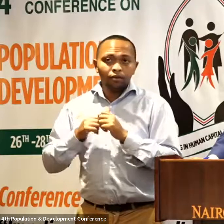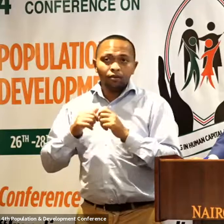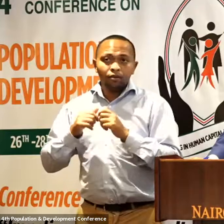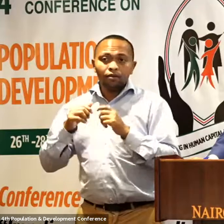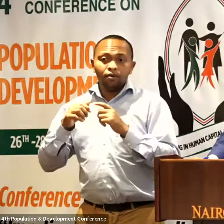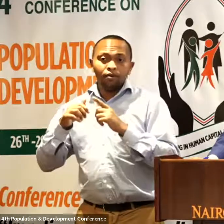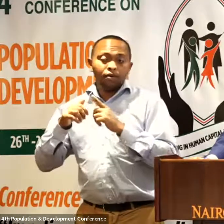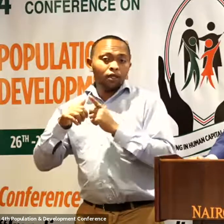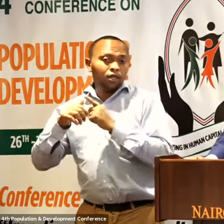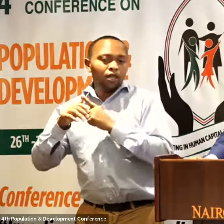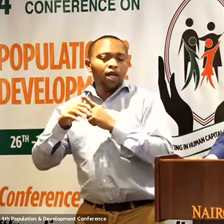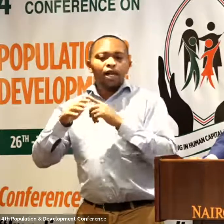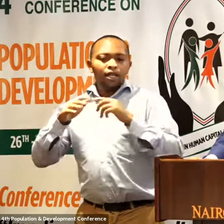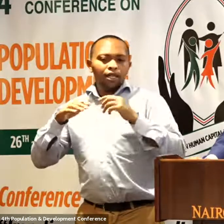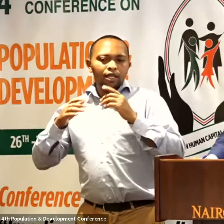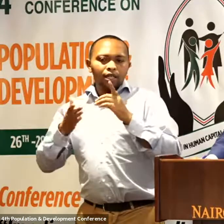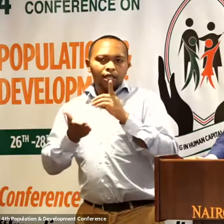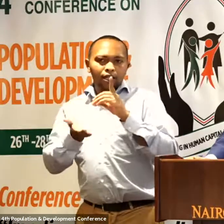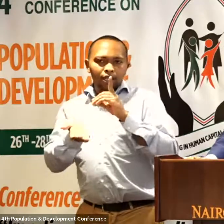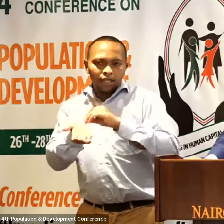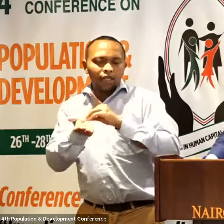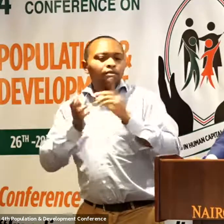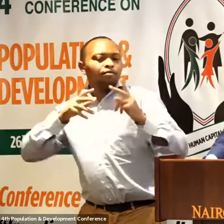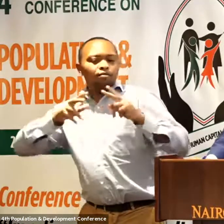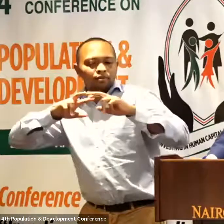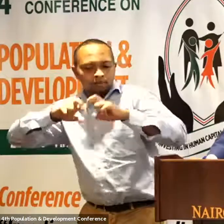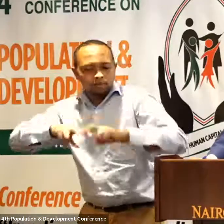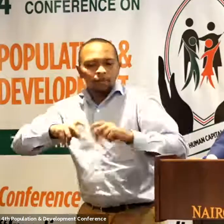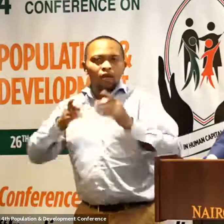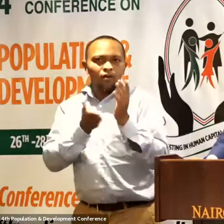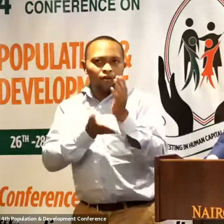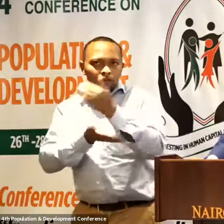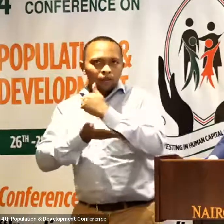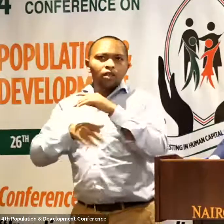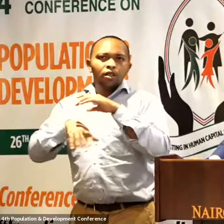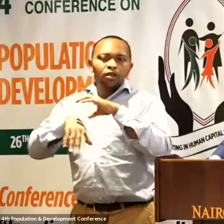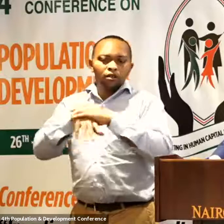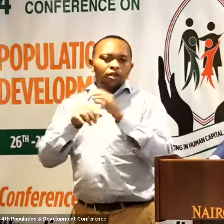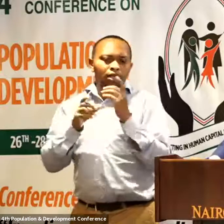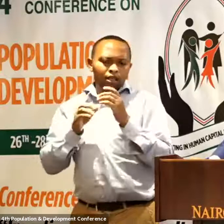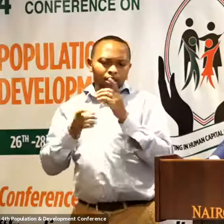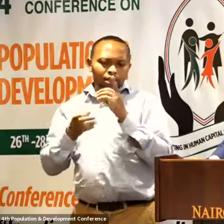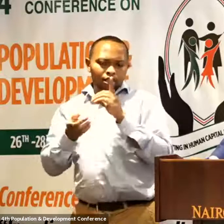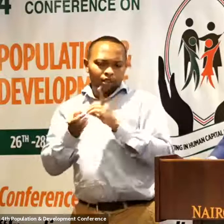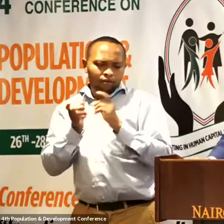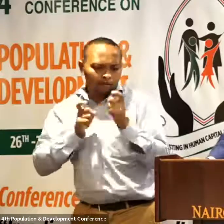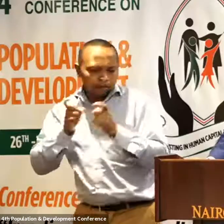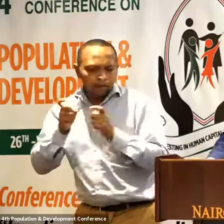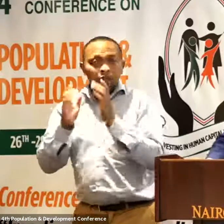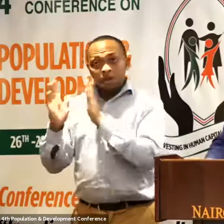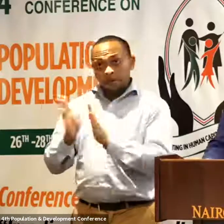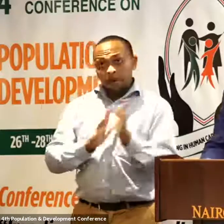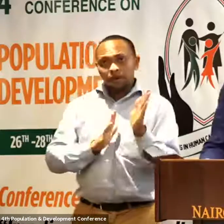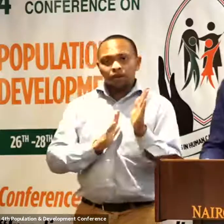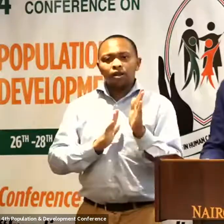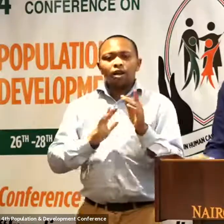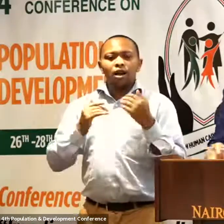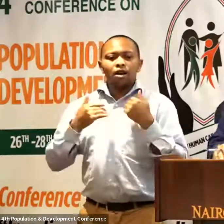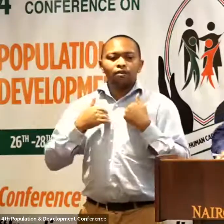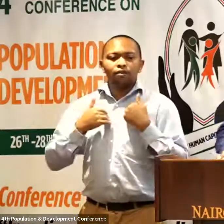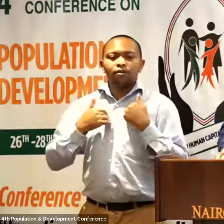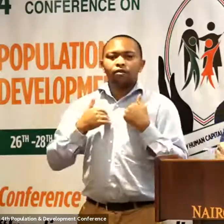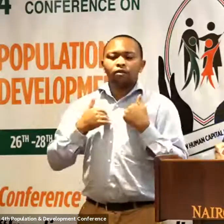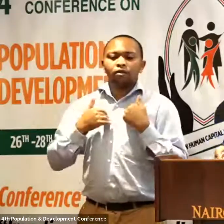have data and research. We're going to have the chair, Waweru Kamau, who is the Director of Social and Governance, Director of the State Department of Planning. And we're also